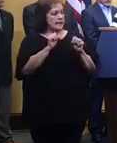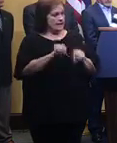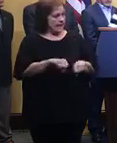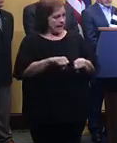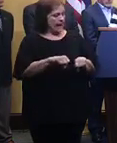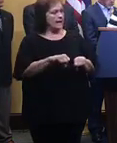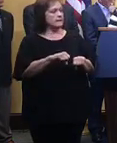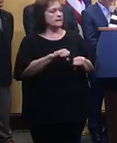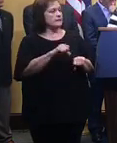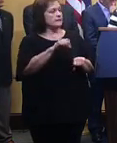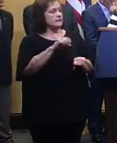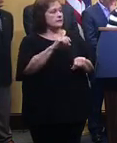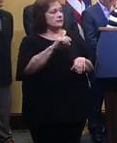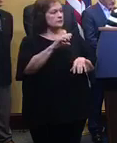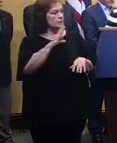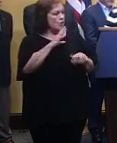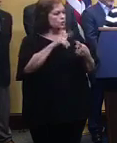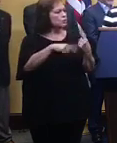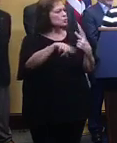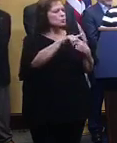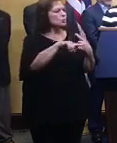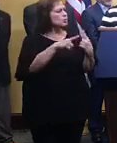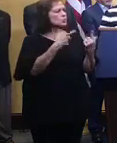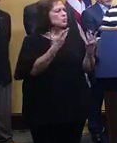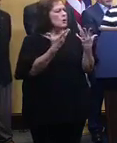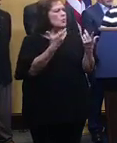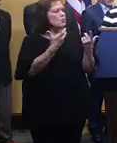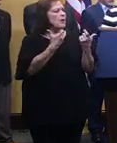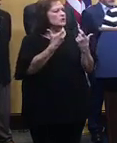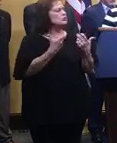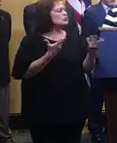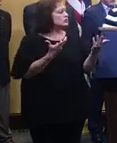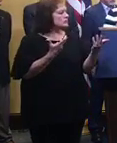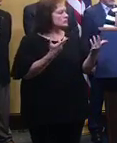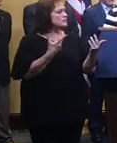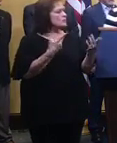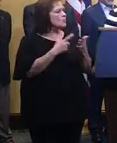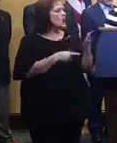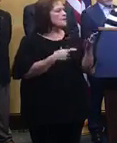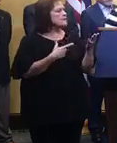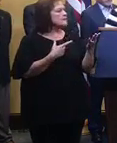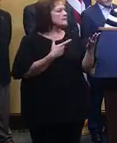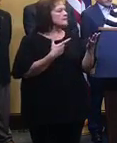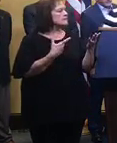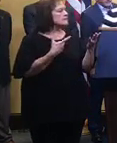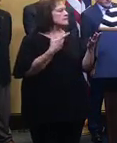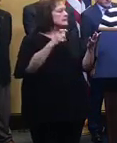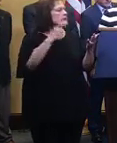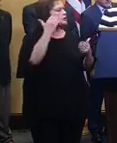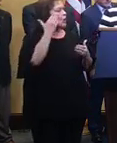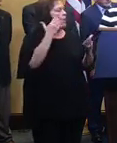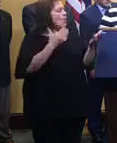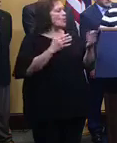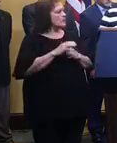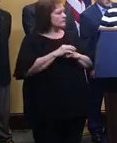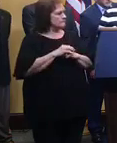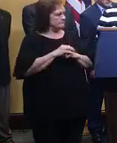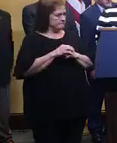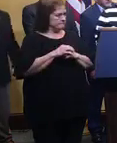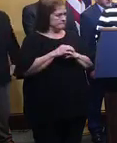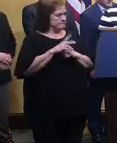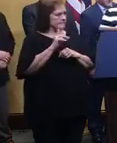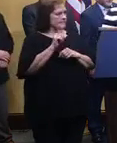of speak to what's on your, what's in your mind about existing conditions and what's just been reported. Ms. LaToya?